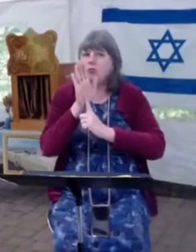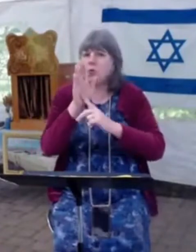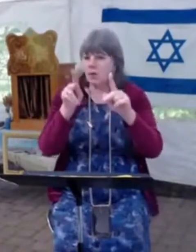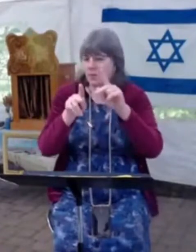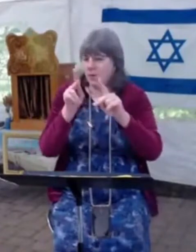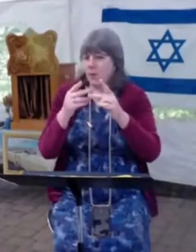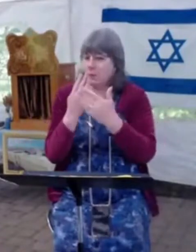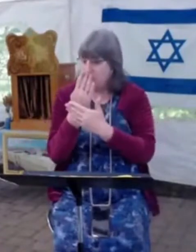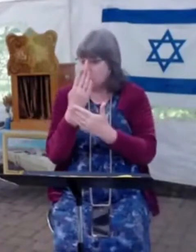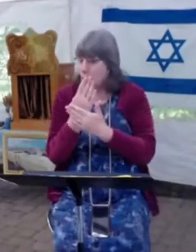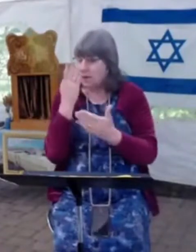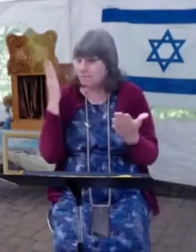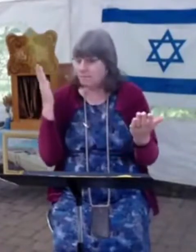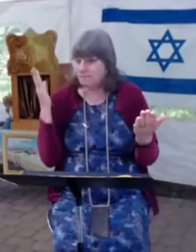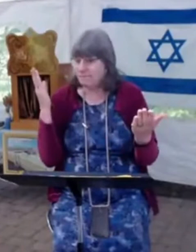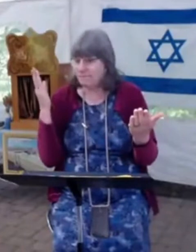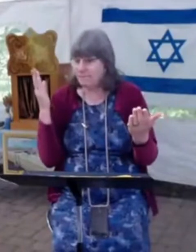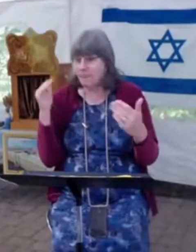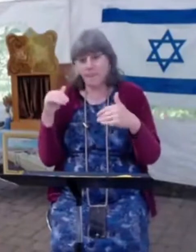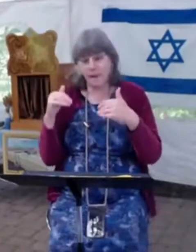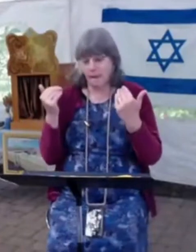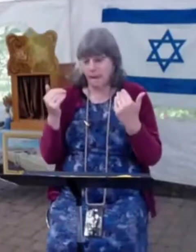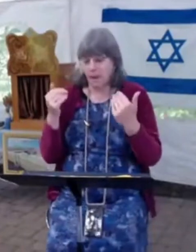earth. And